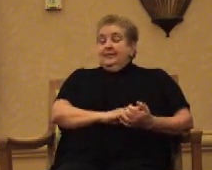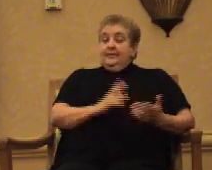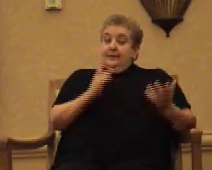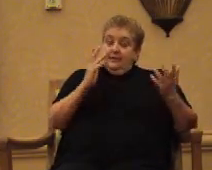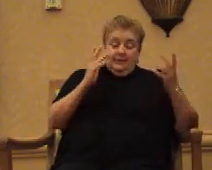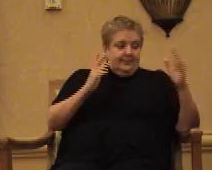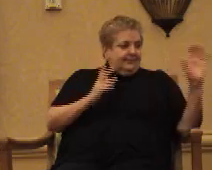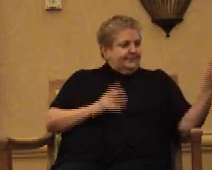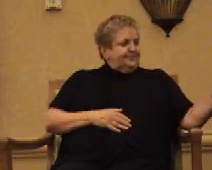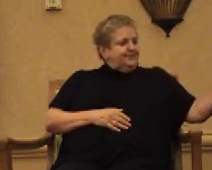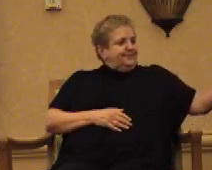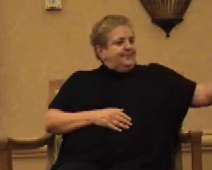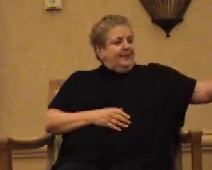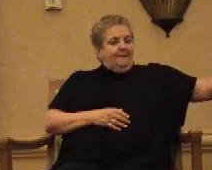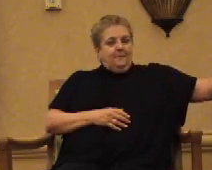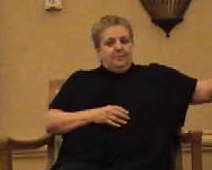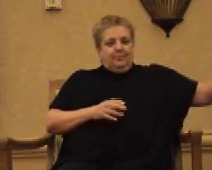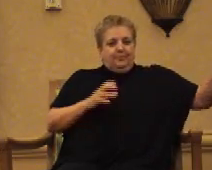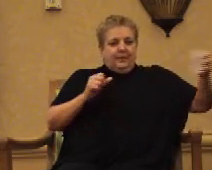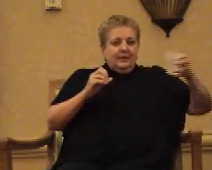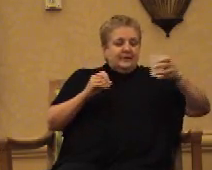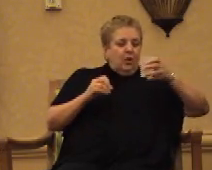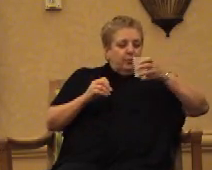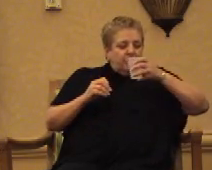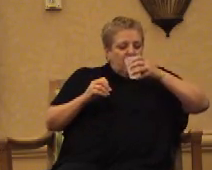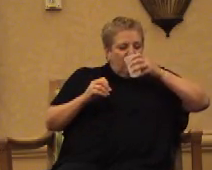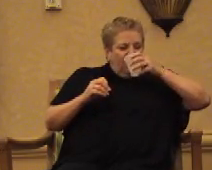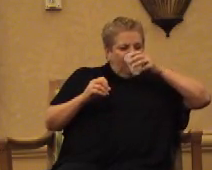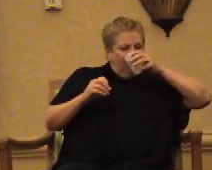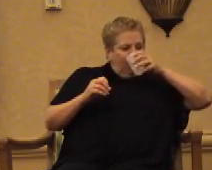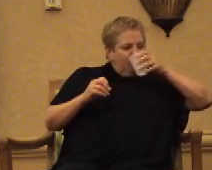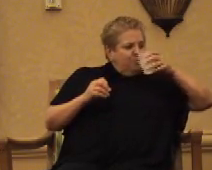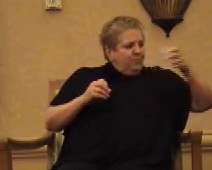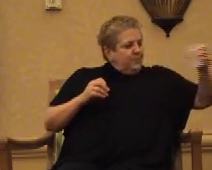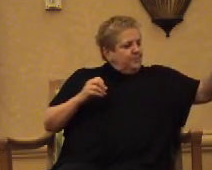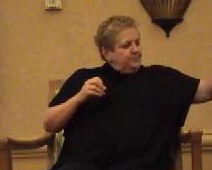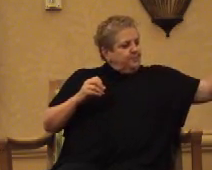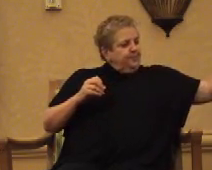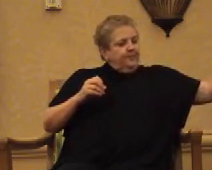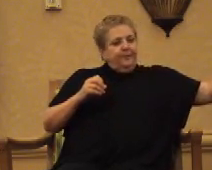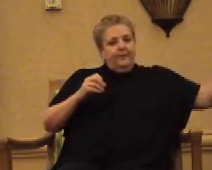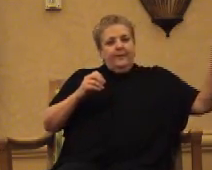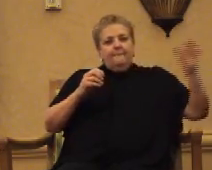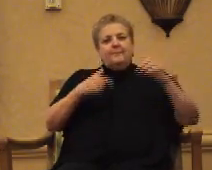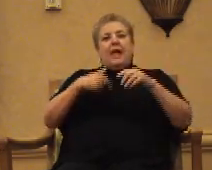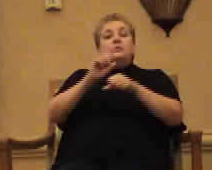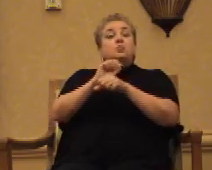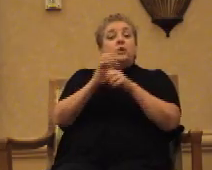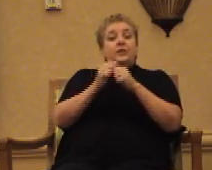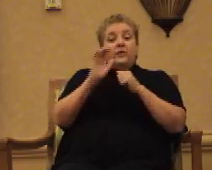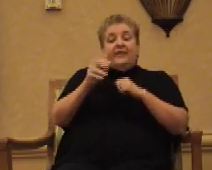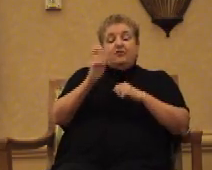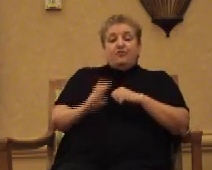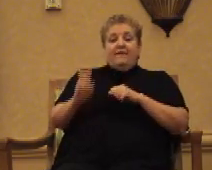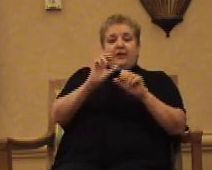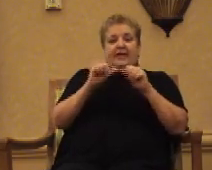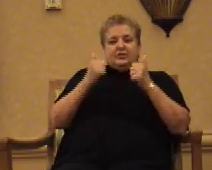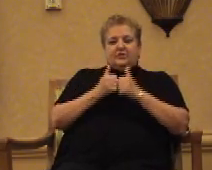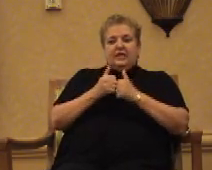And I had been working in this travel agency, and this woman was paying me $1,000 a month, and when I